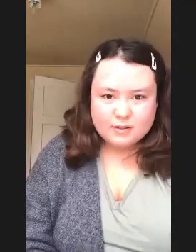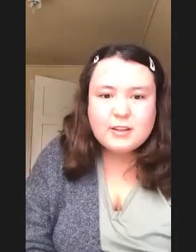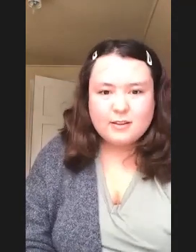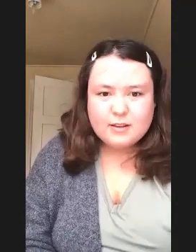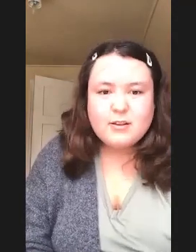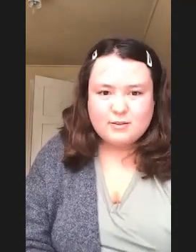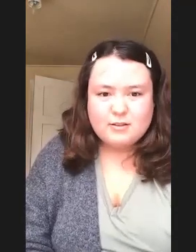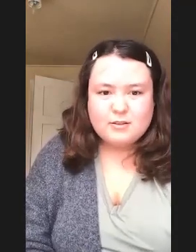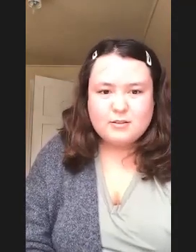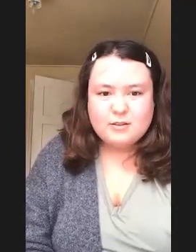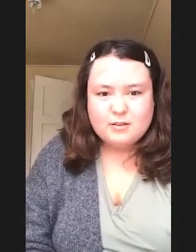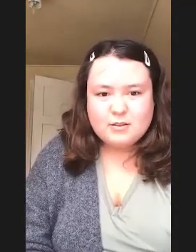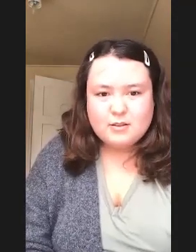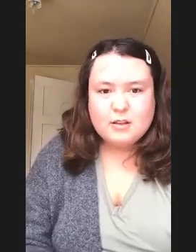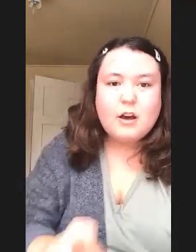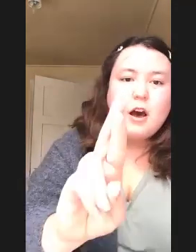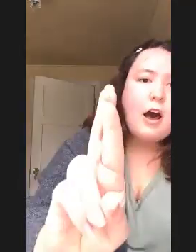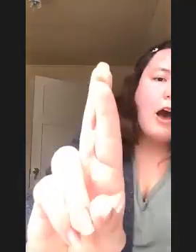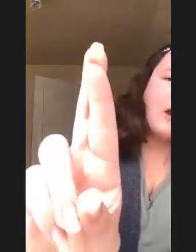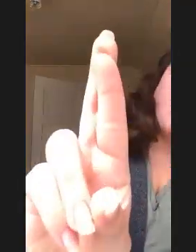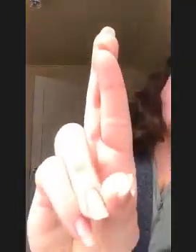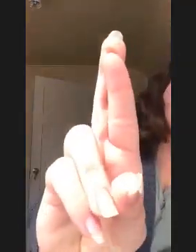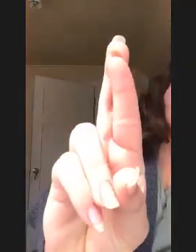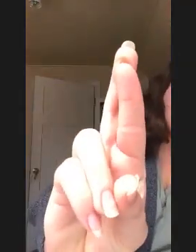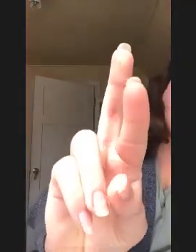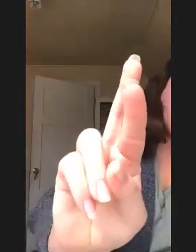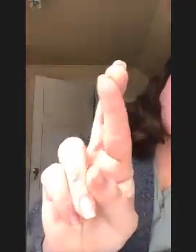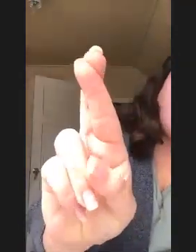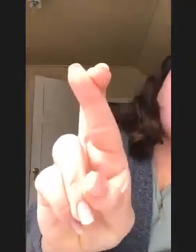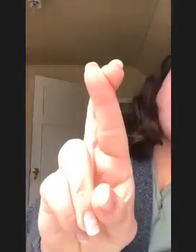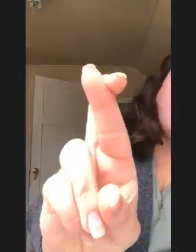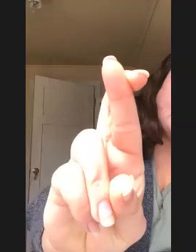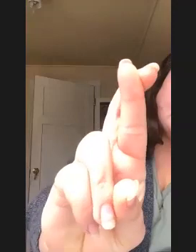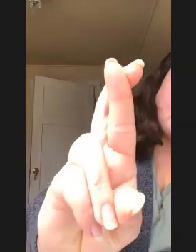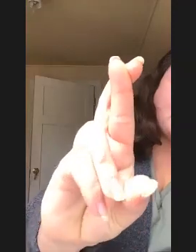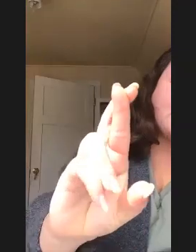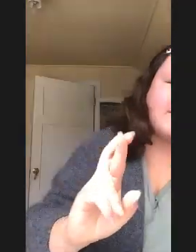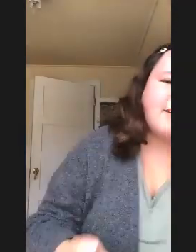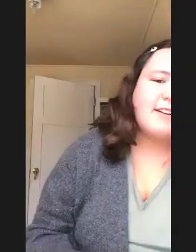R. Sorry, what was R again? R. It's like R. making a promise kind of finger.